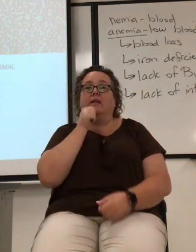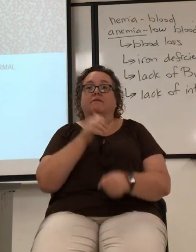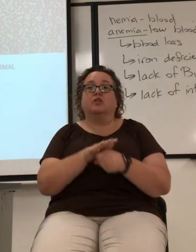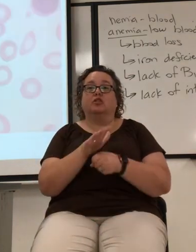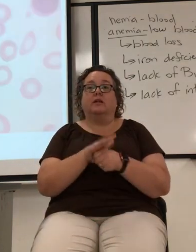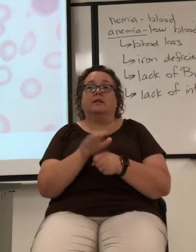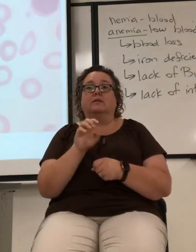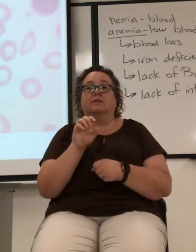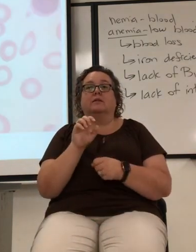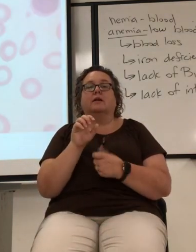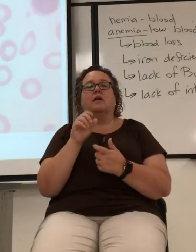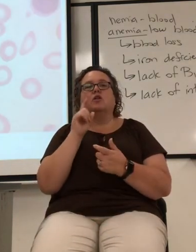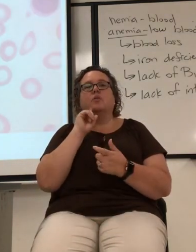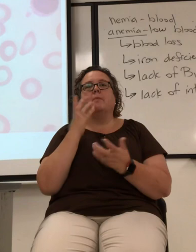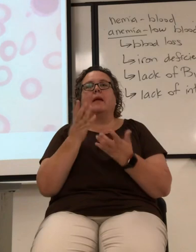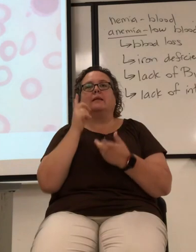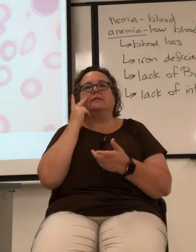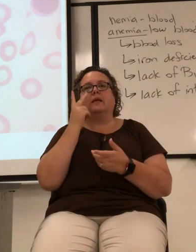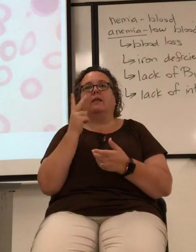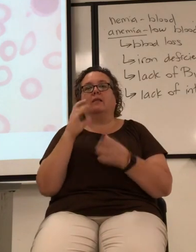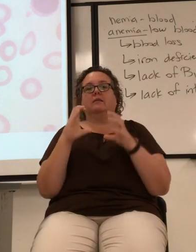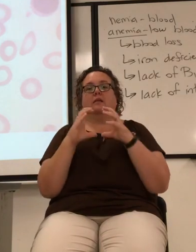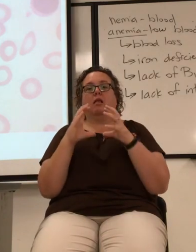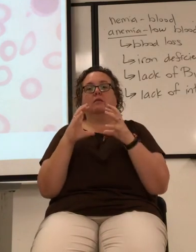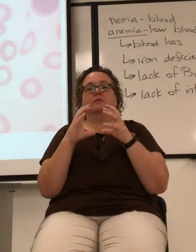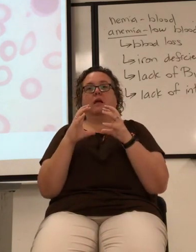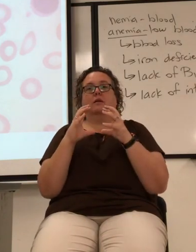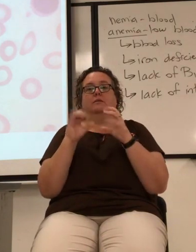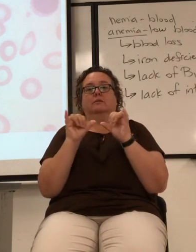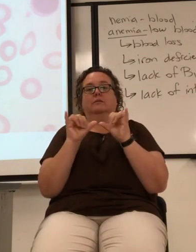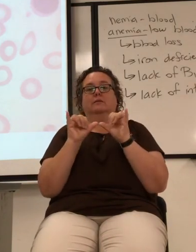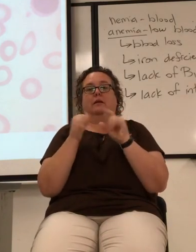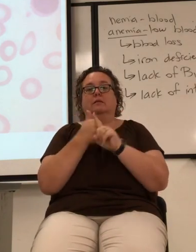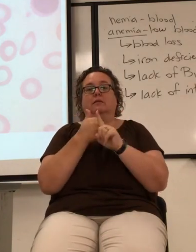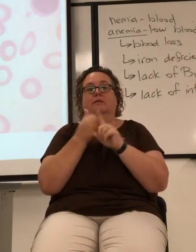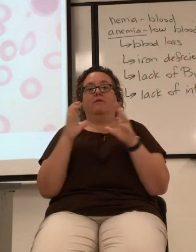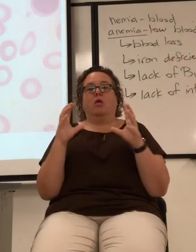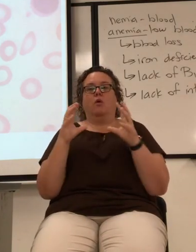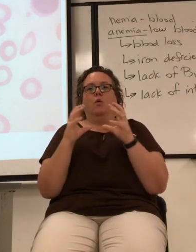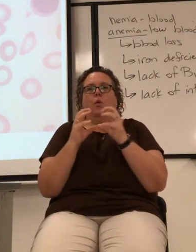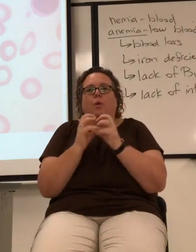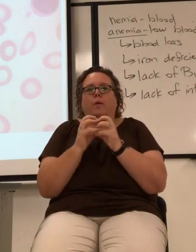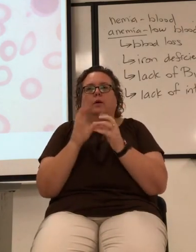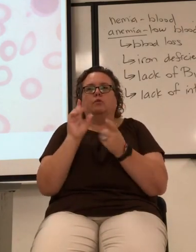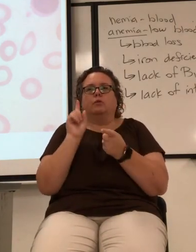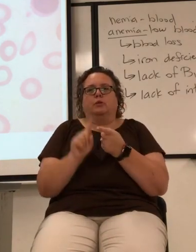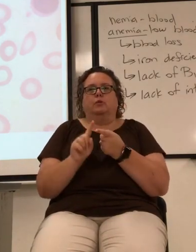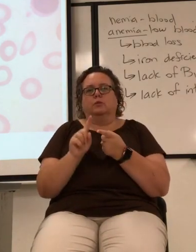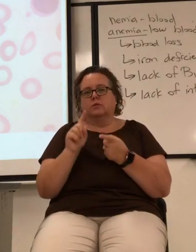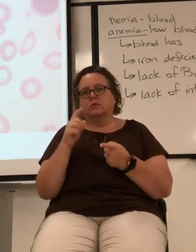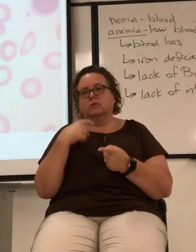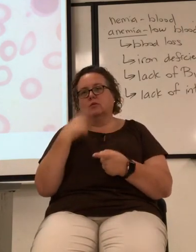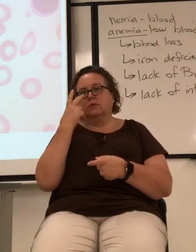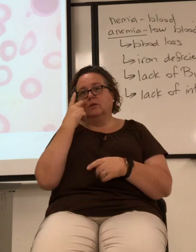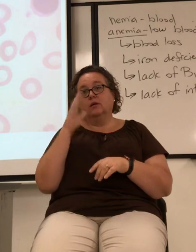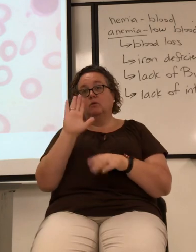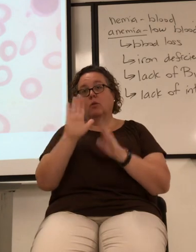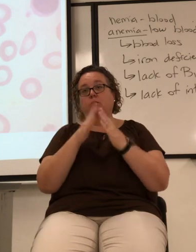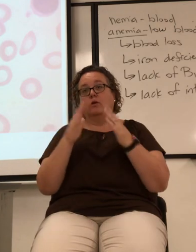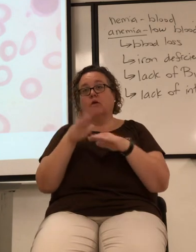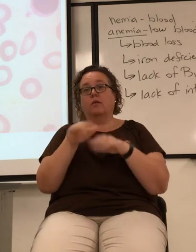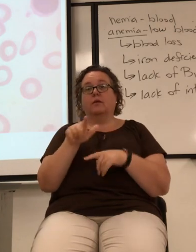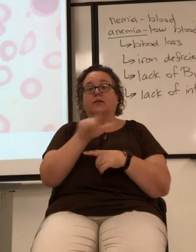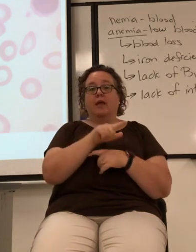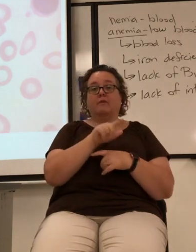size reduce. This is from a textbook, and it shows you the normal on the left next to the iron